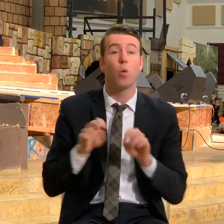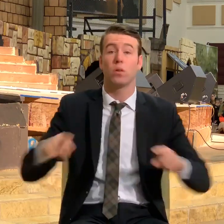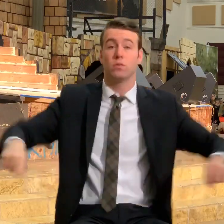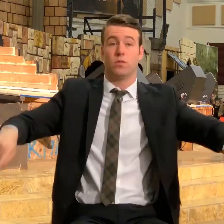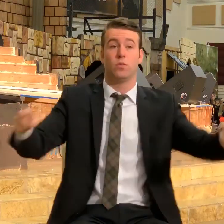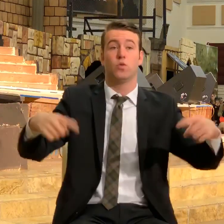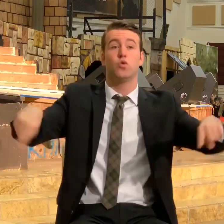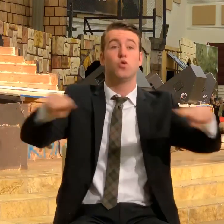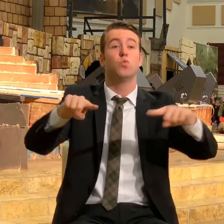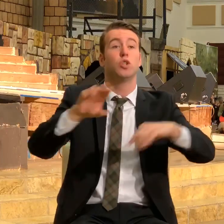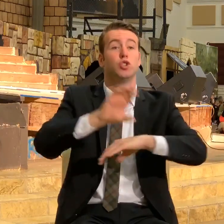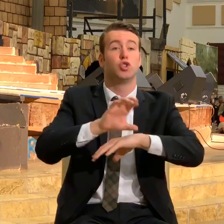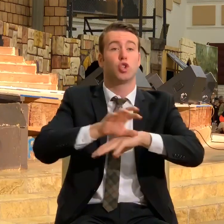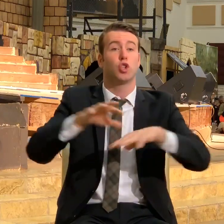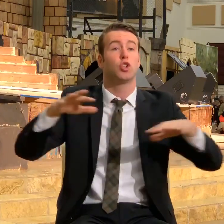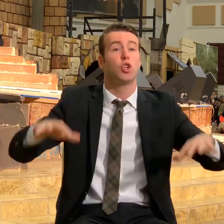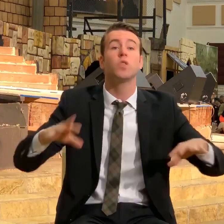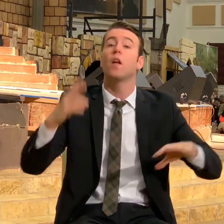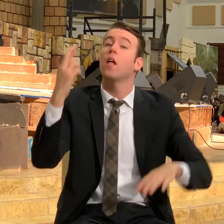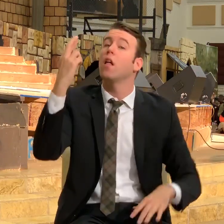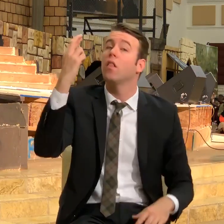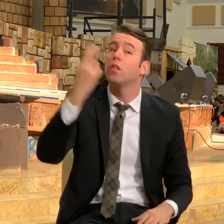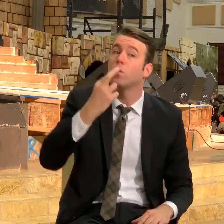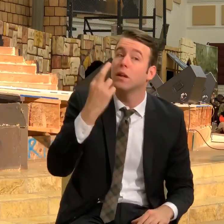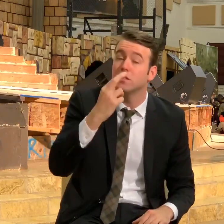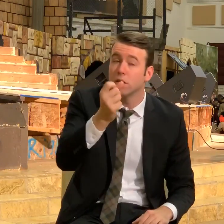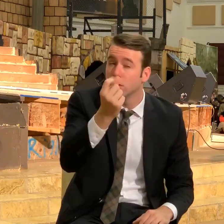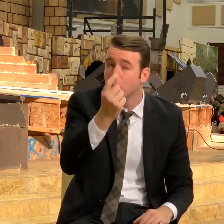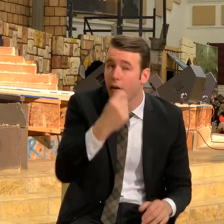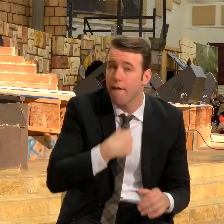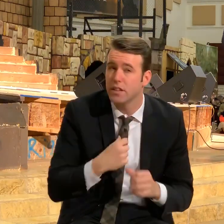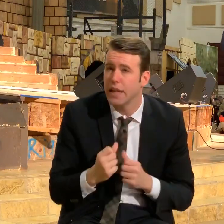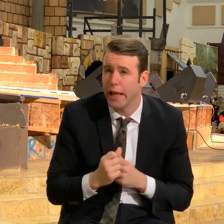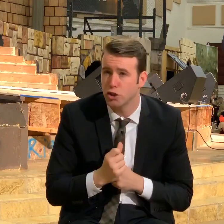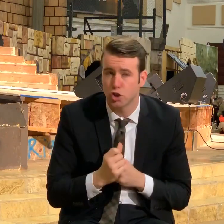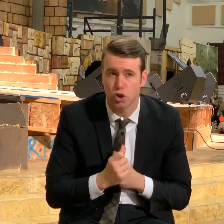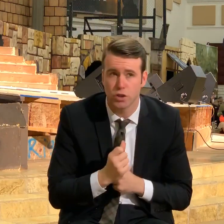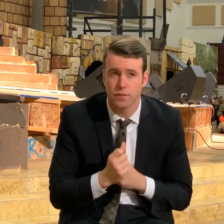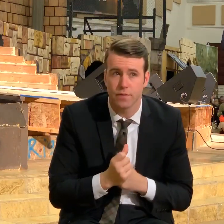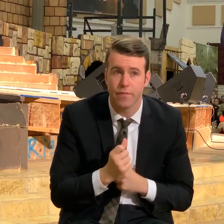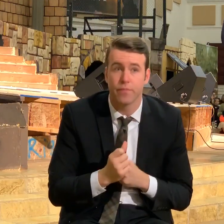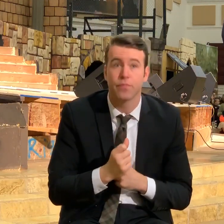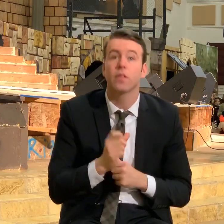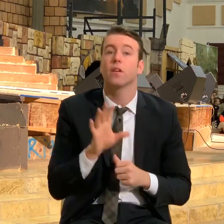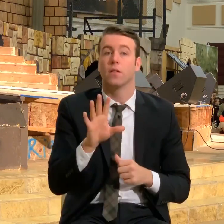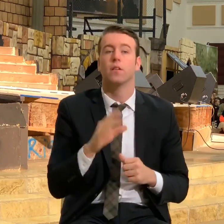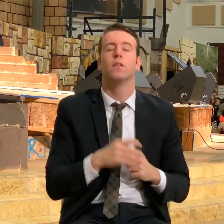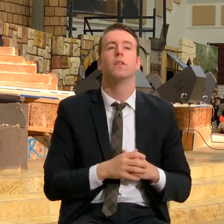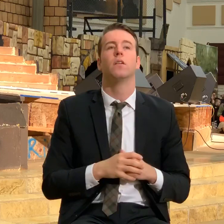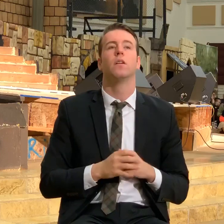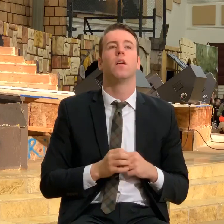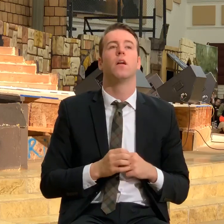a church. The reason, here's the danger. Let me tell you the danger of making